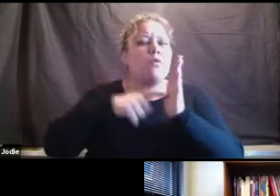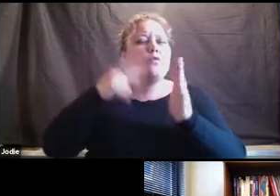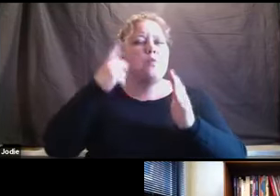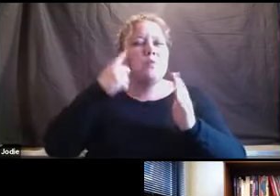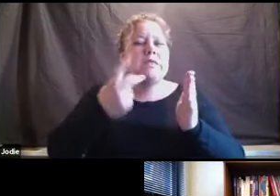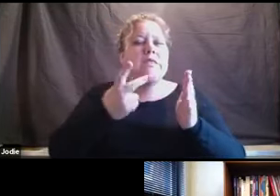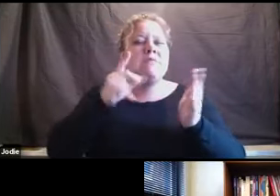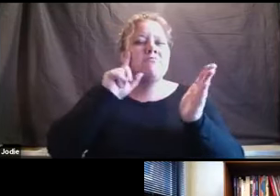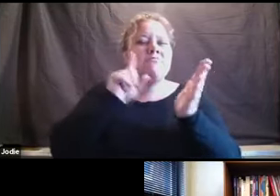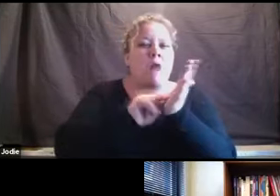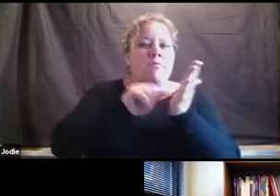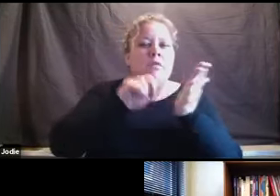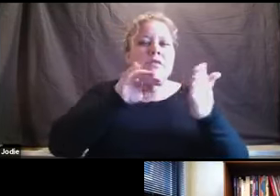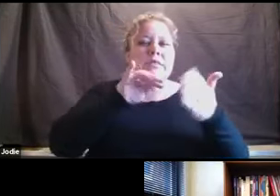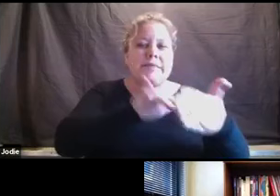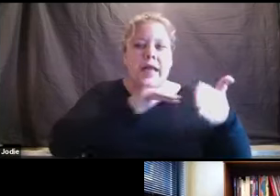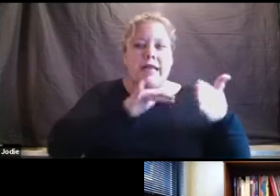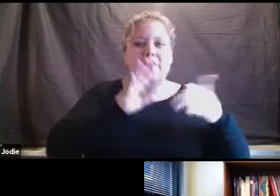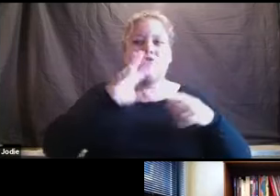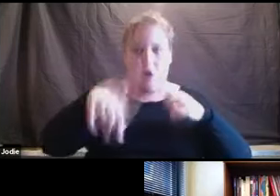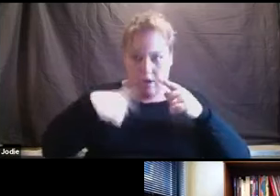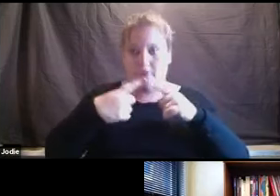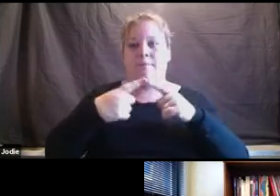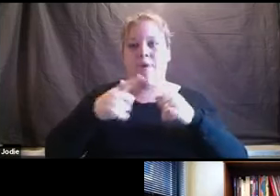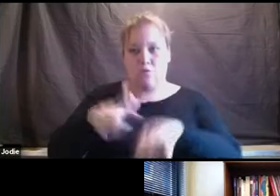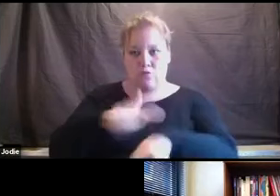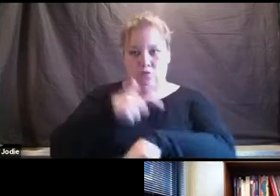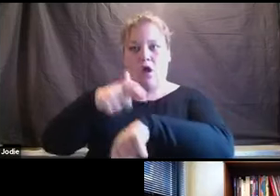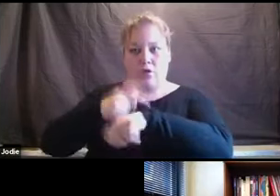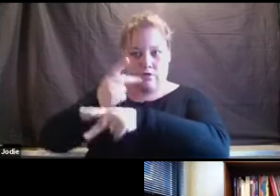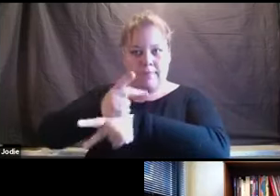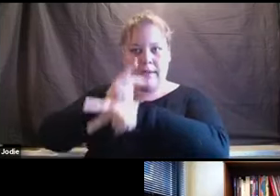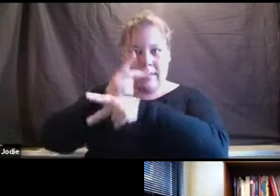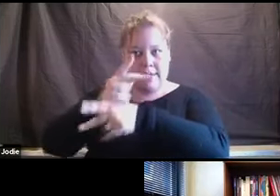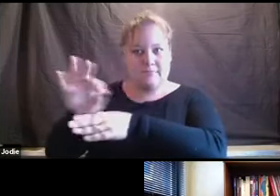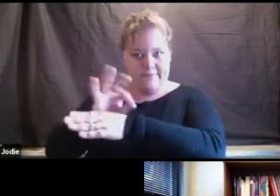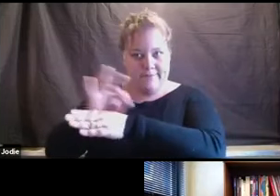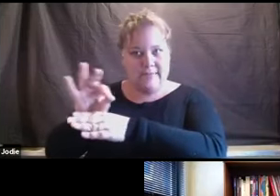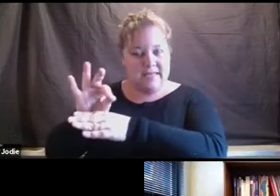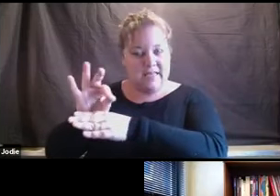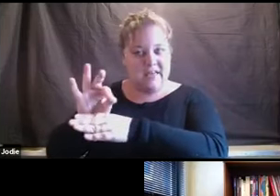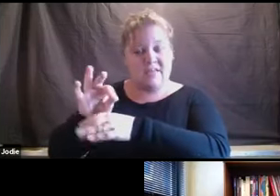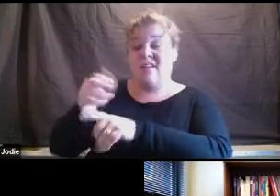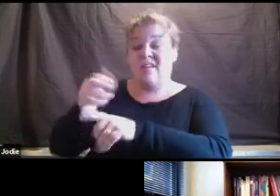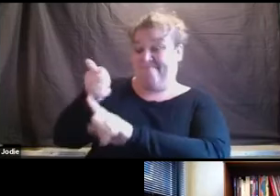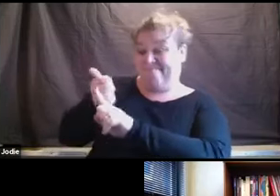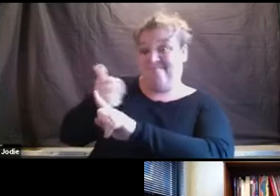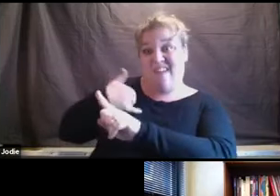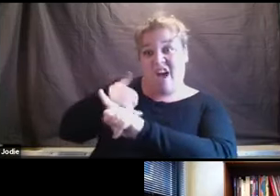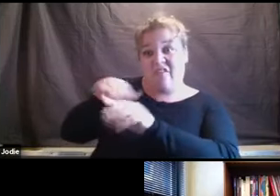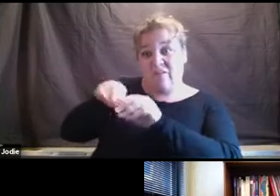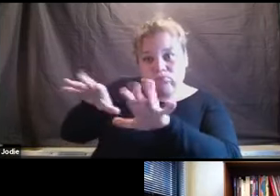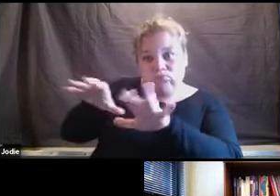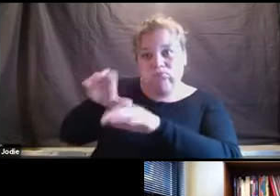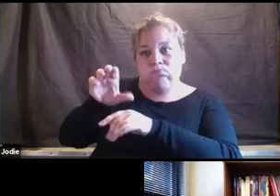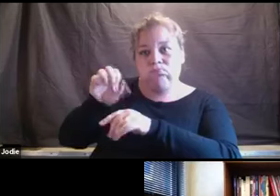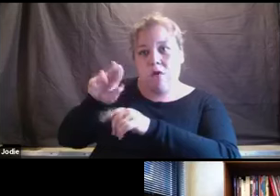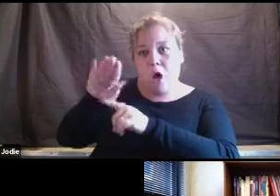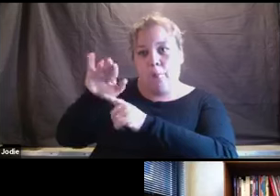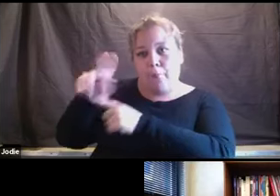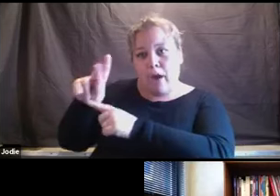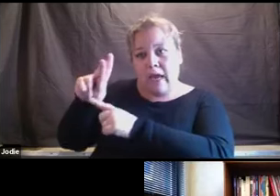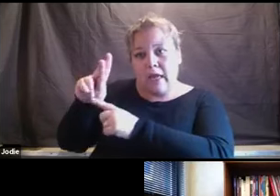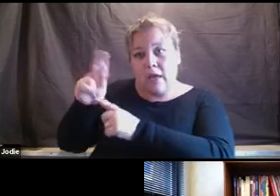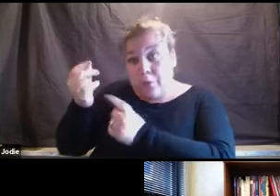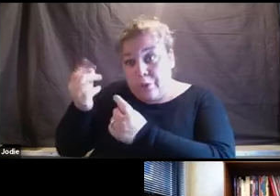about long-term care facilities in other parts of the country in which there was a COVID outbreak, and they did test all of their staff, they